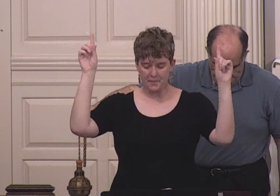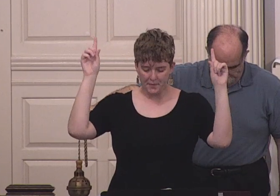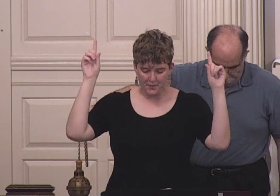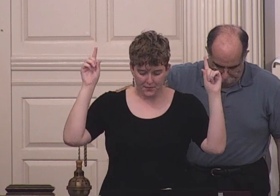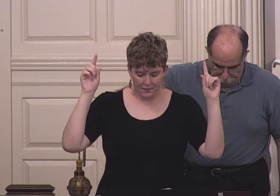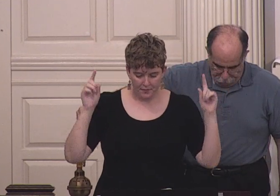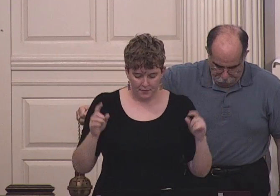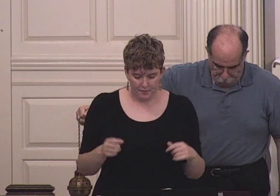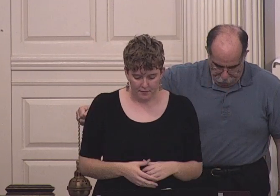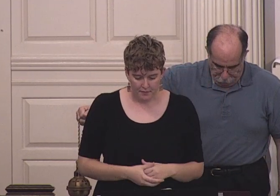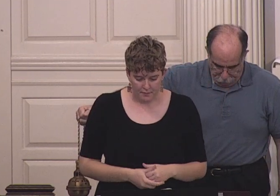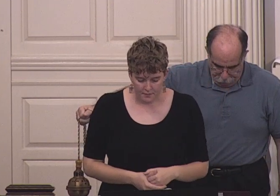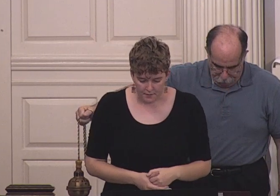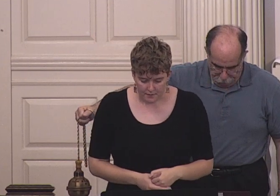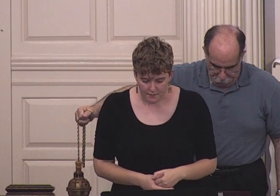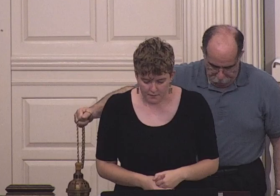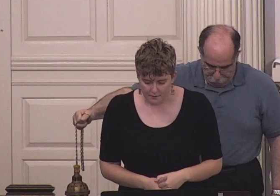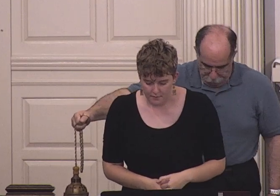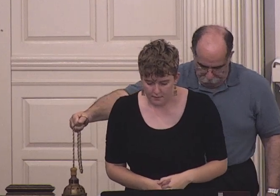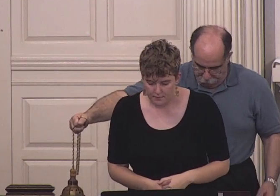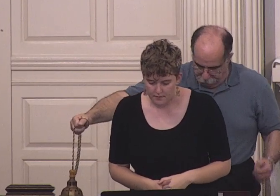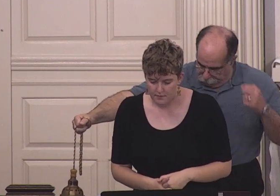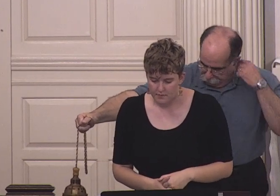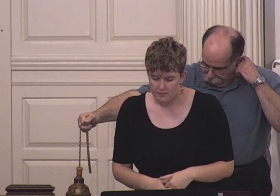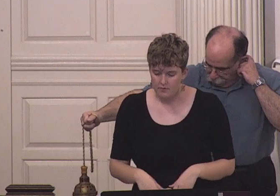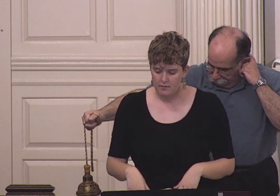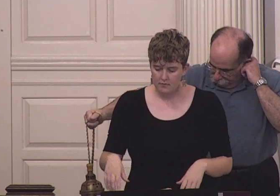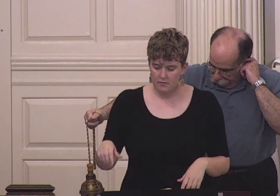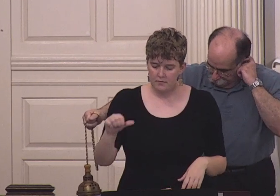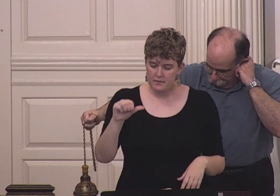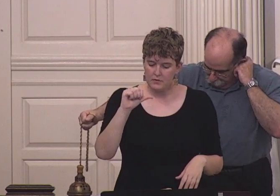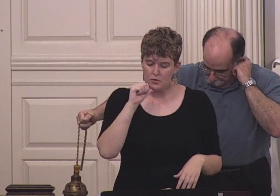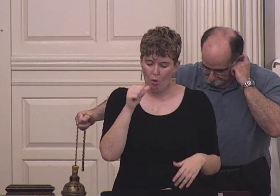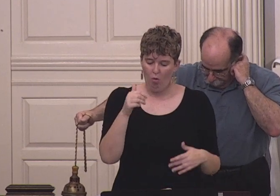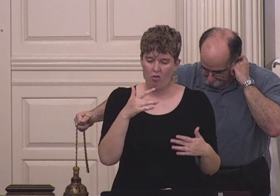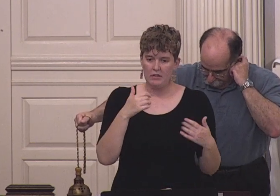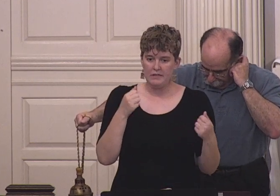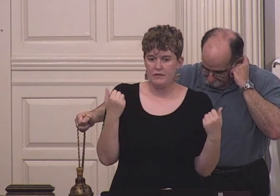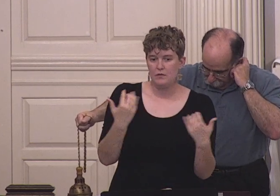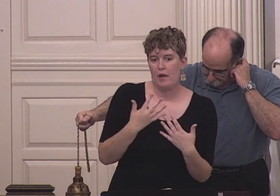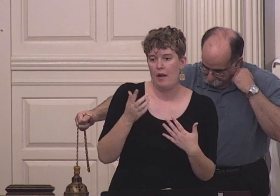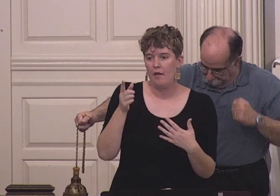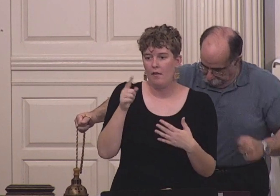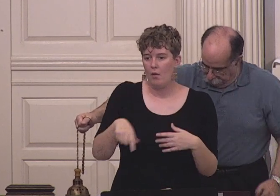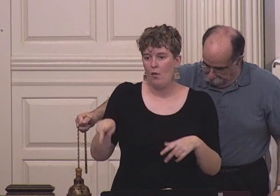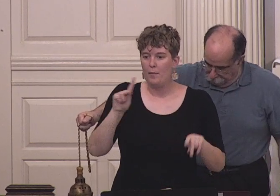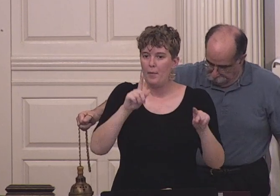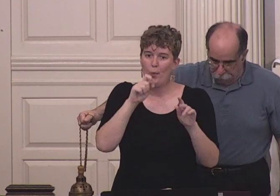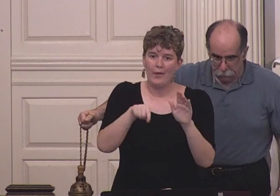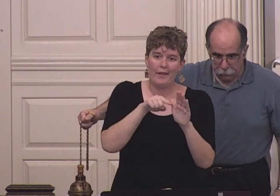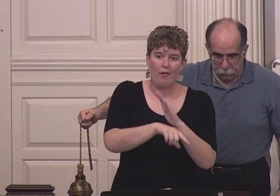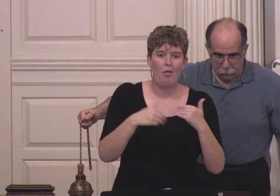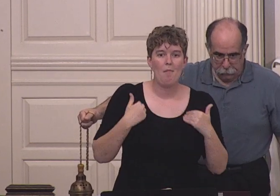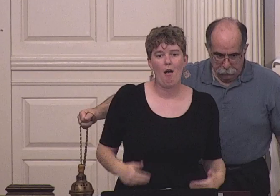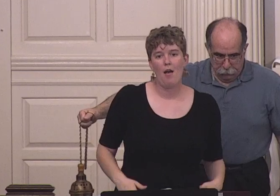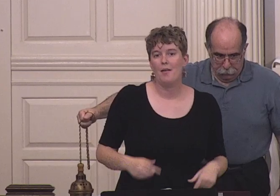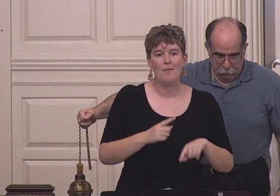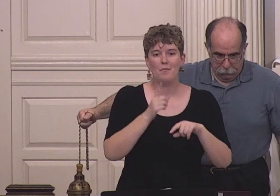And do not be afraid of those who kill the body, but cannot kill the